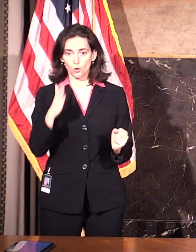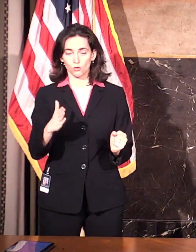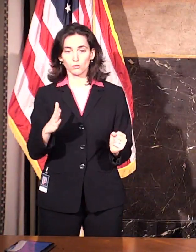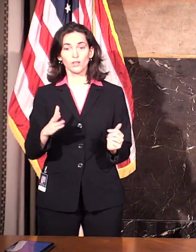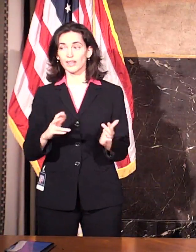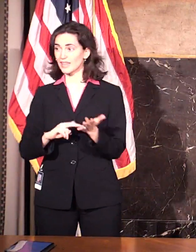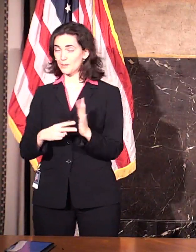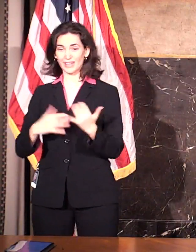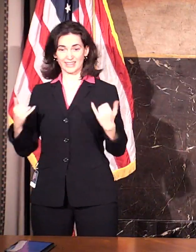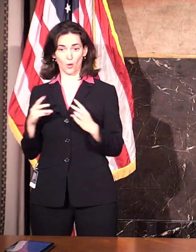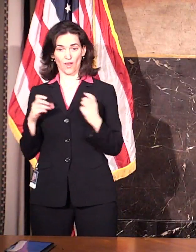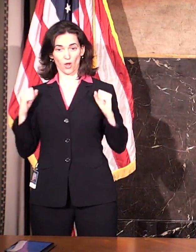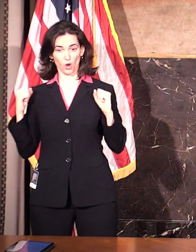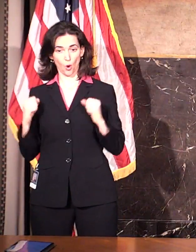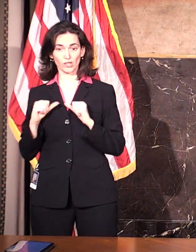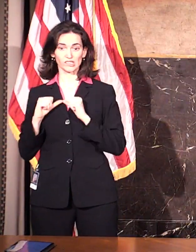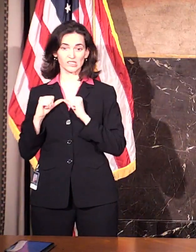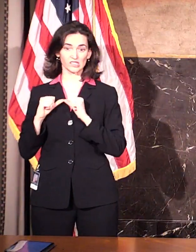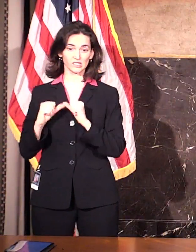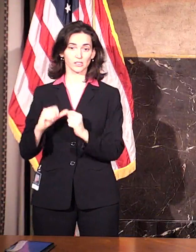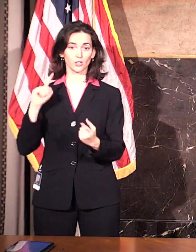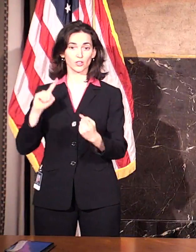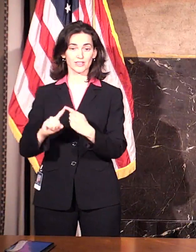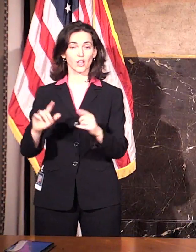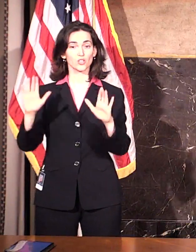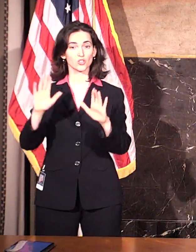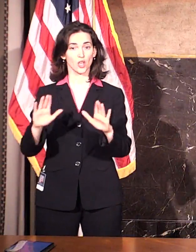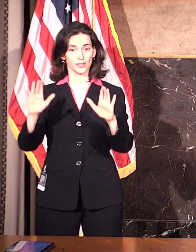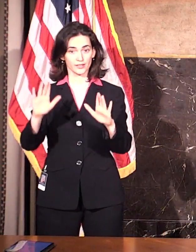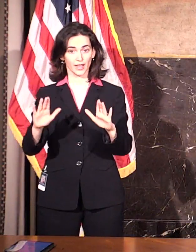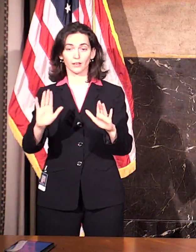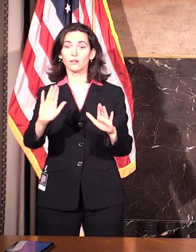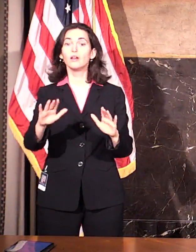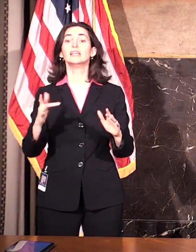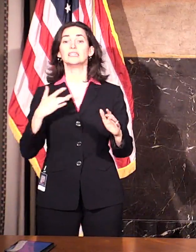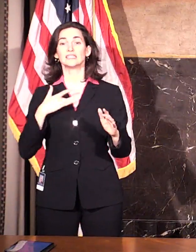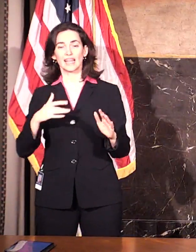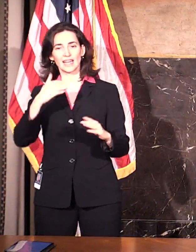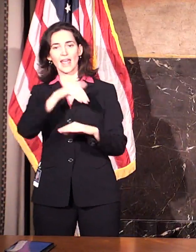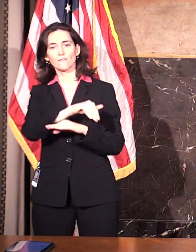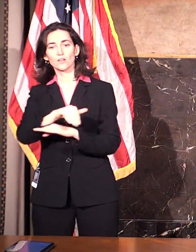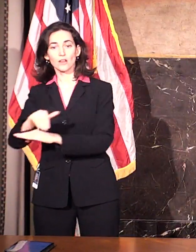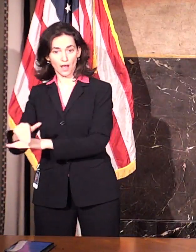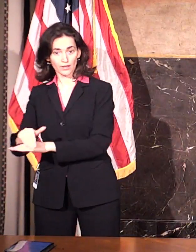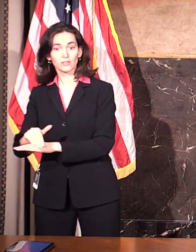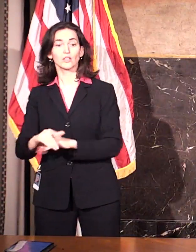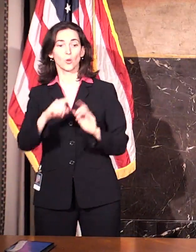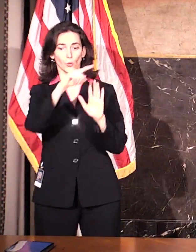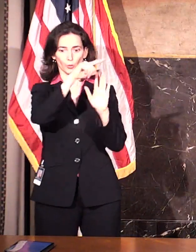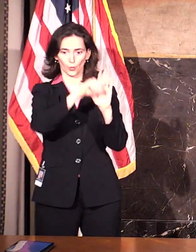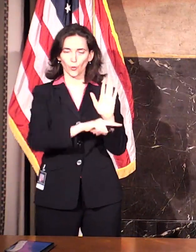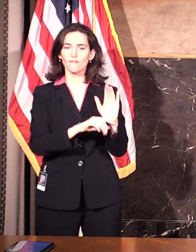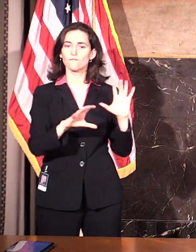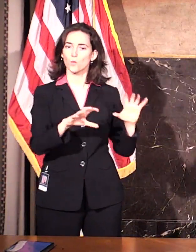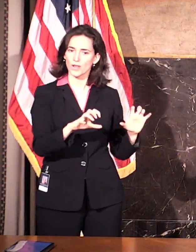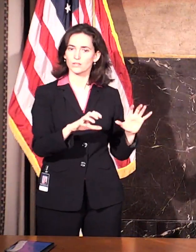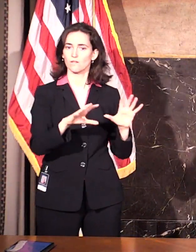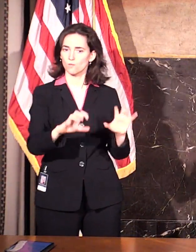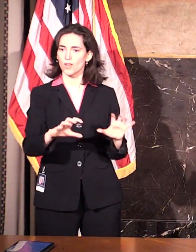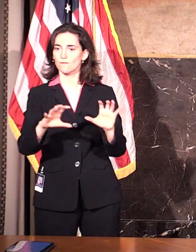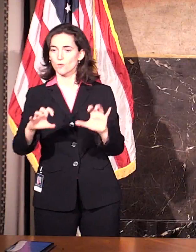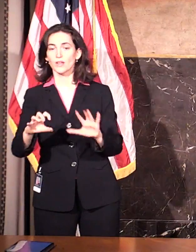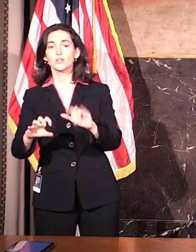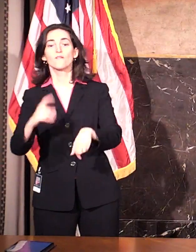Sunday. Sunday will be the first time that the overnight lows don't get to freezing anywhere in the state of Louisiana. And so that's